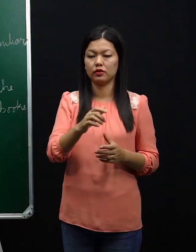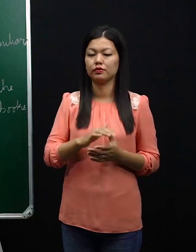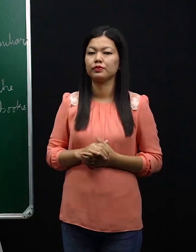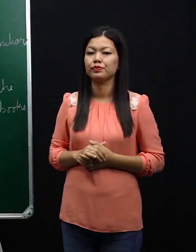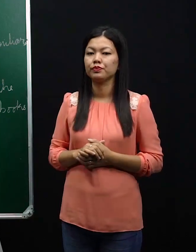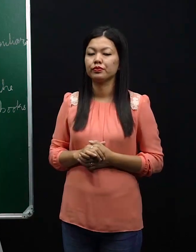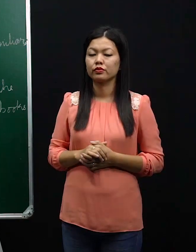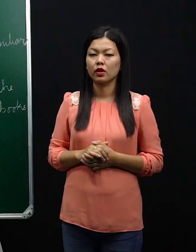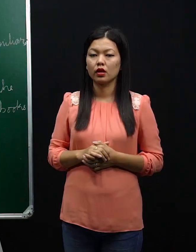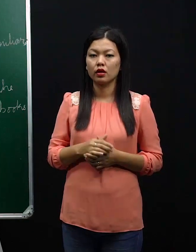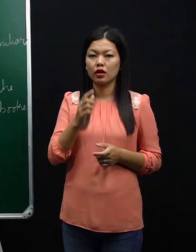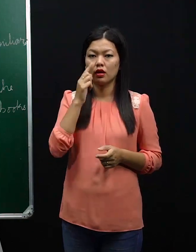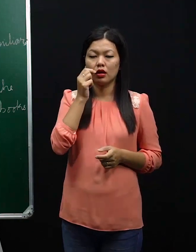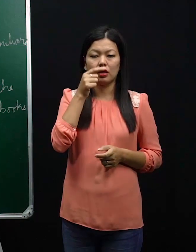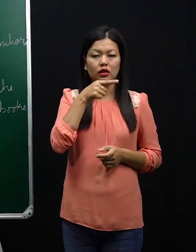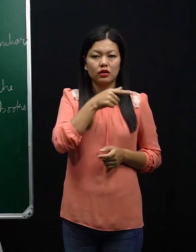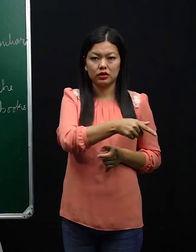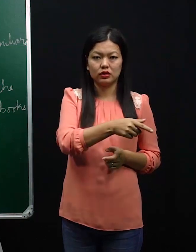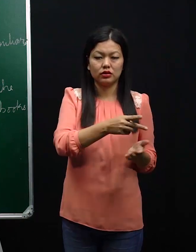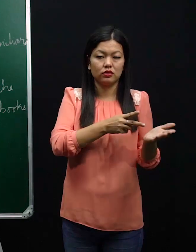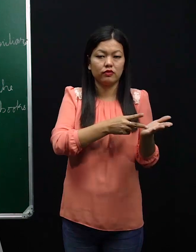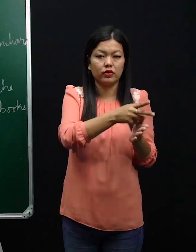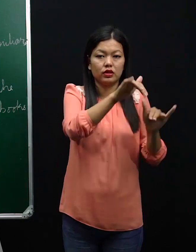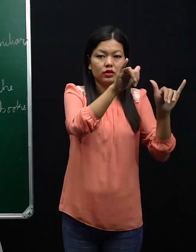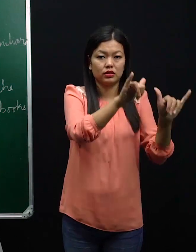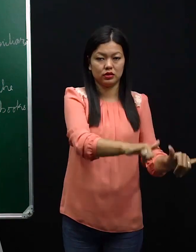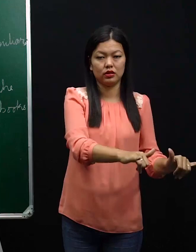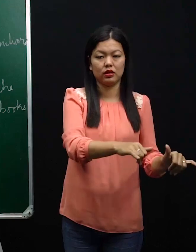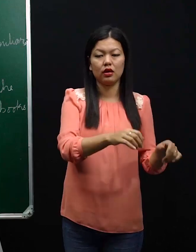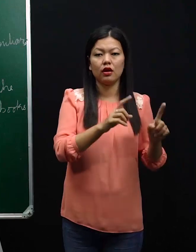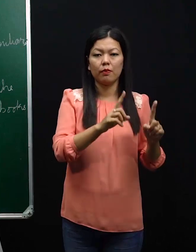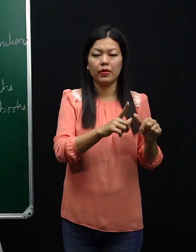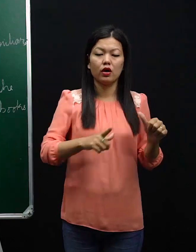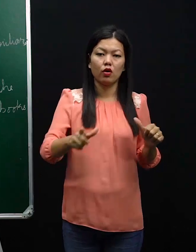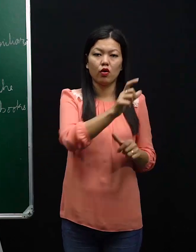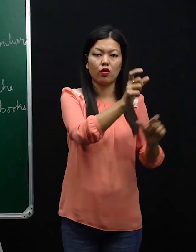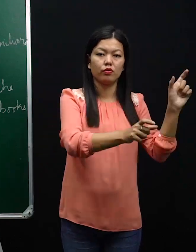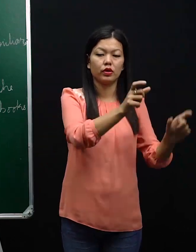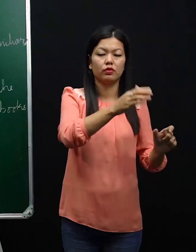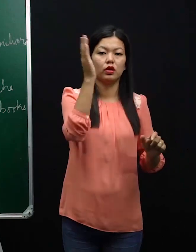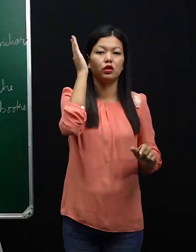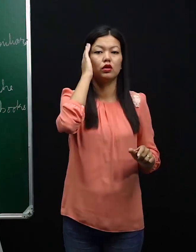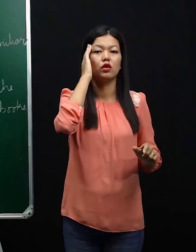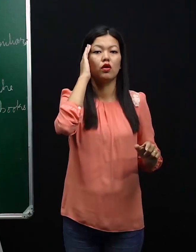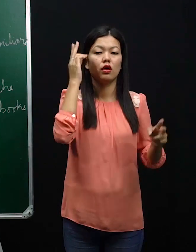just a man living in the village, he became very well known to the people who are from